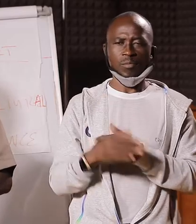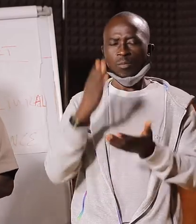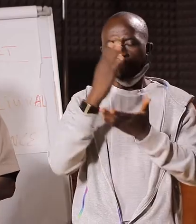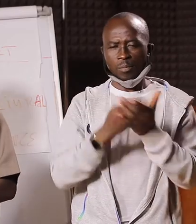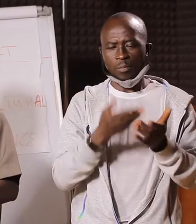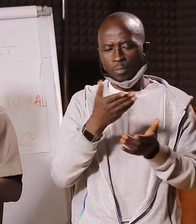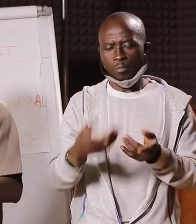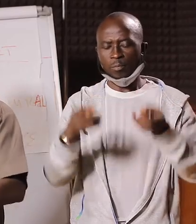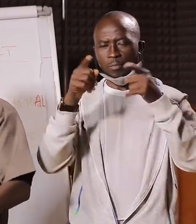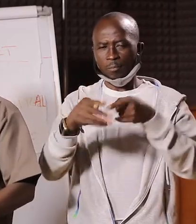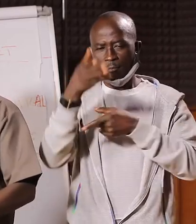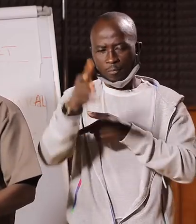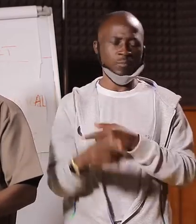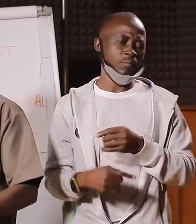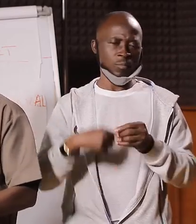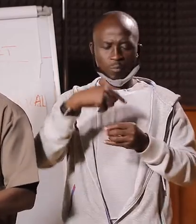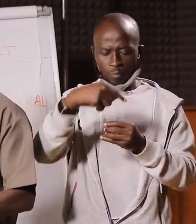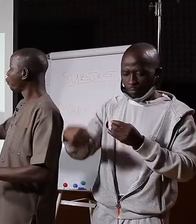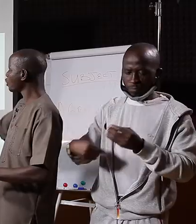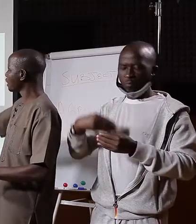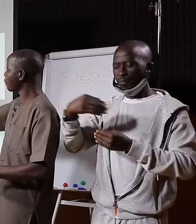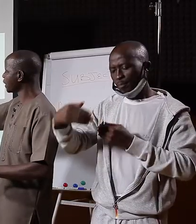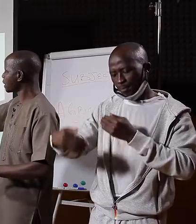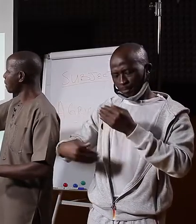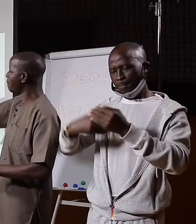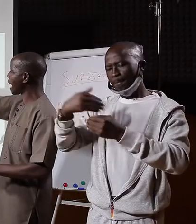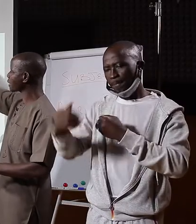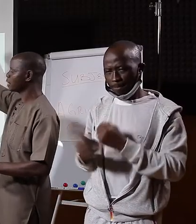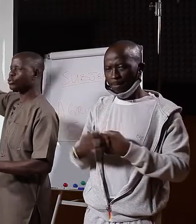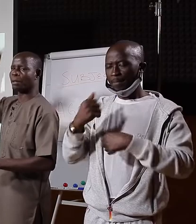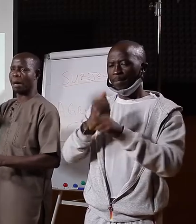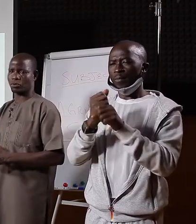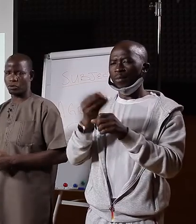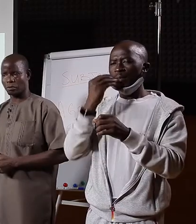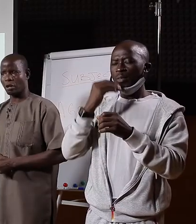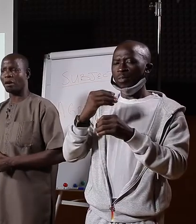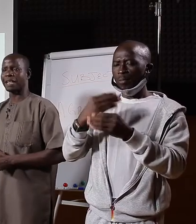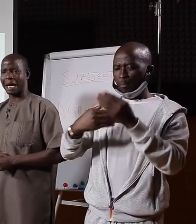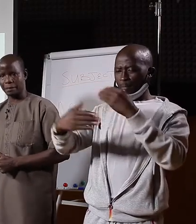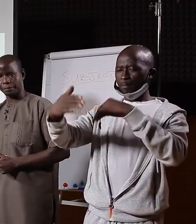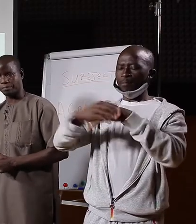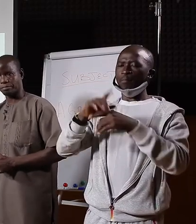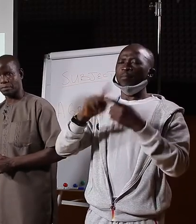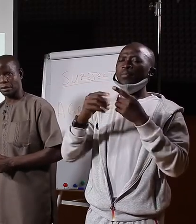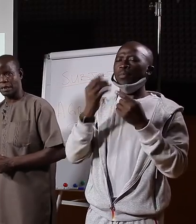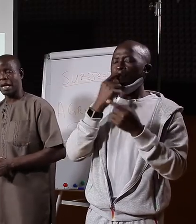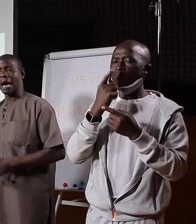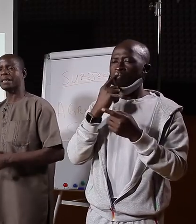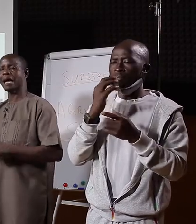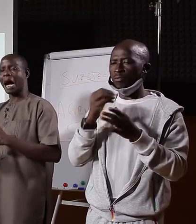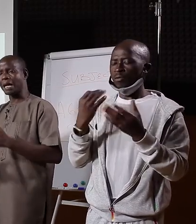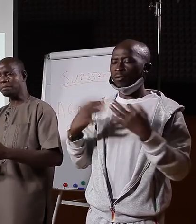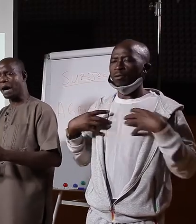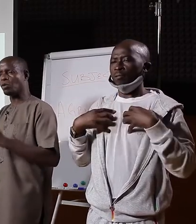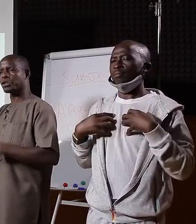antiparasitic movement of the tract, which will force the feet back to the mouth of the animal.